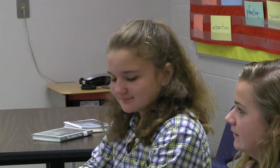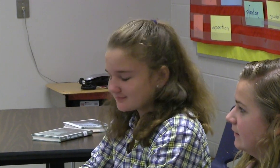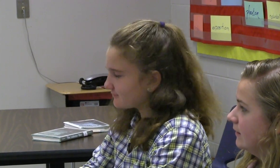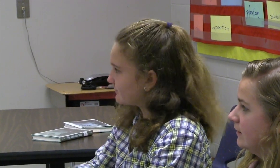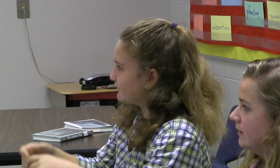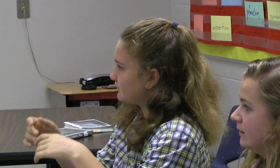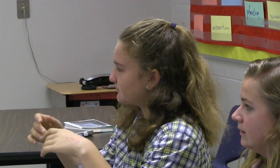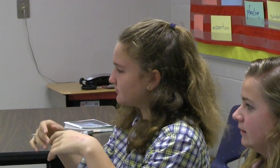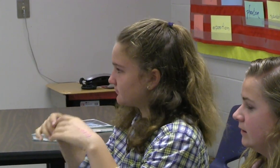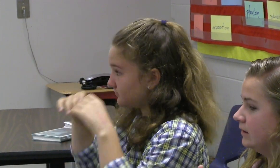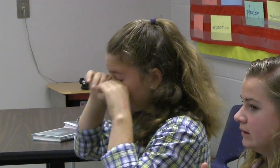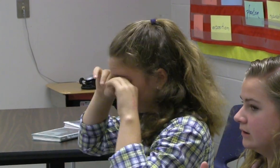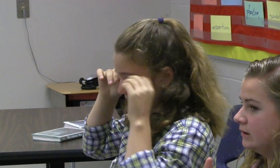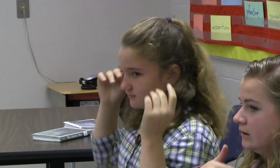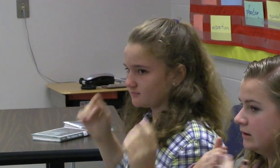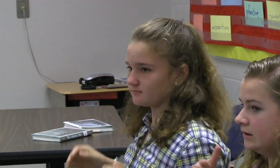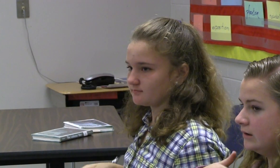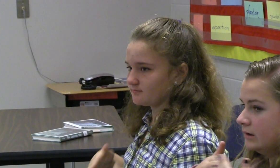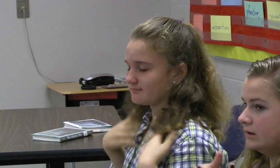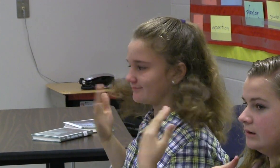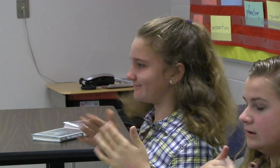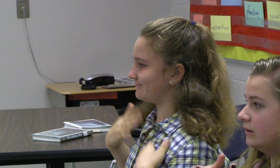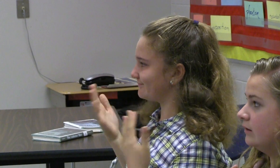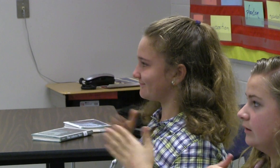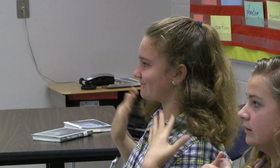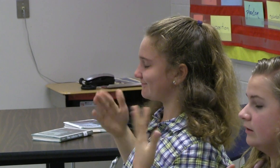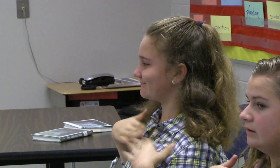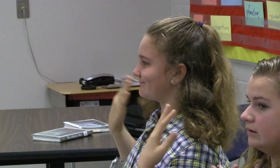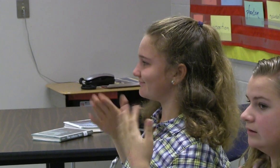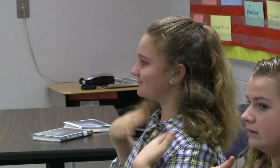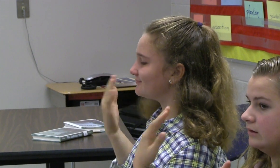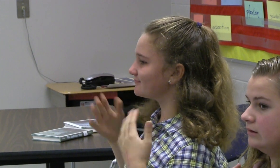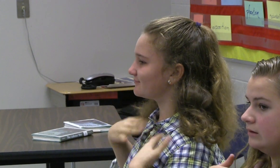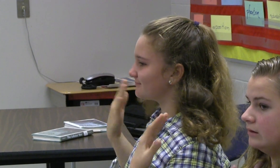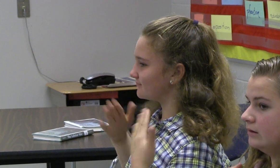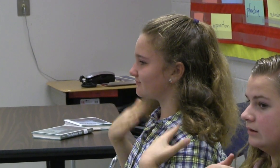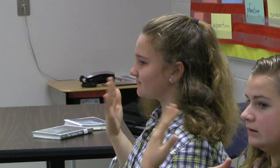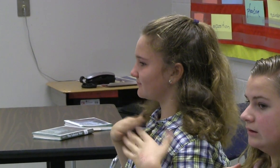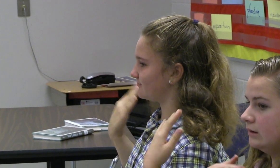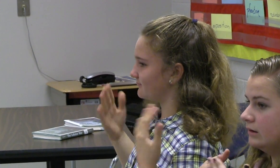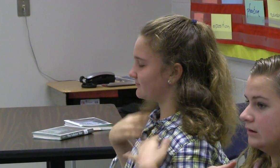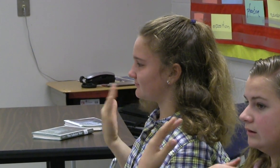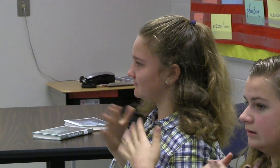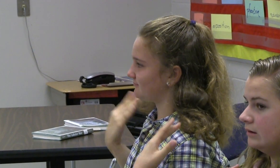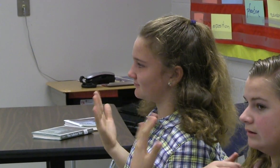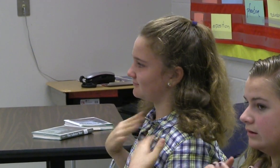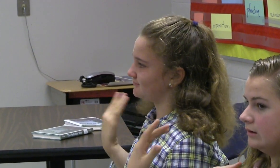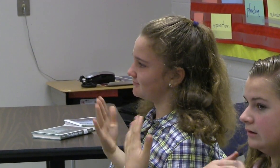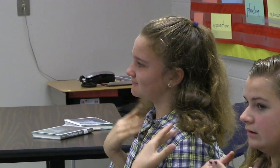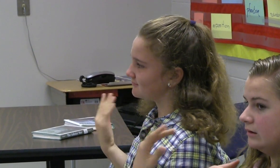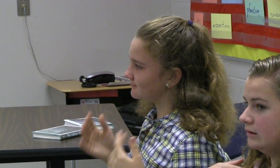They have a list of vocabulary words that they're going over. The first one was sad, happy,